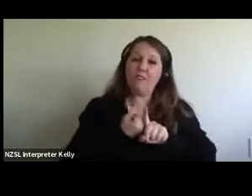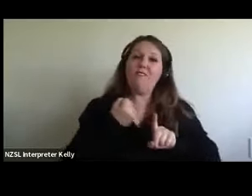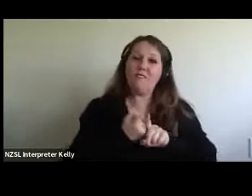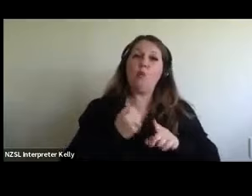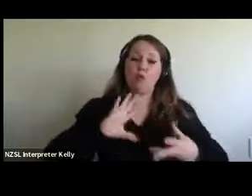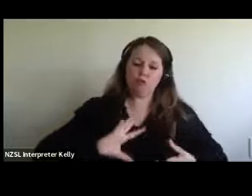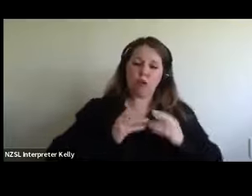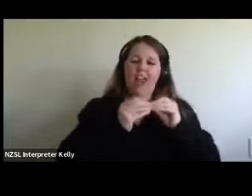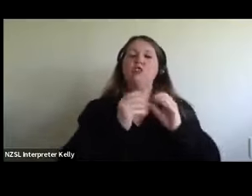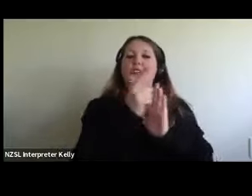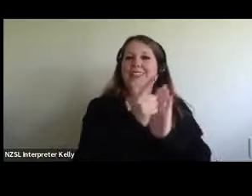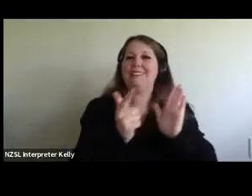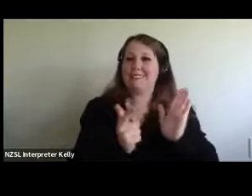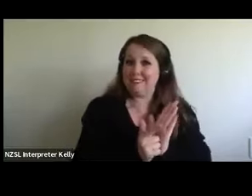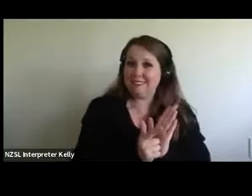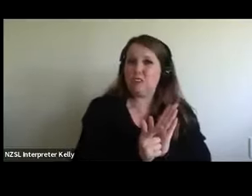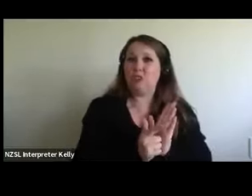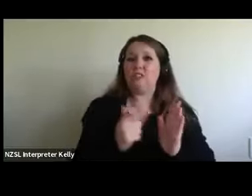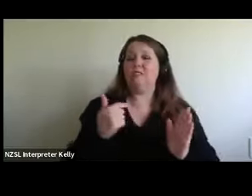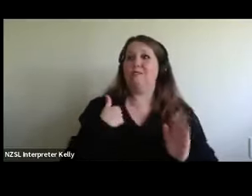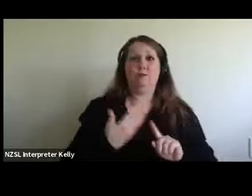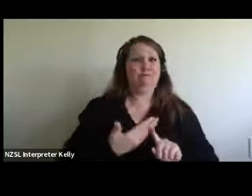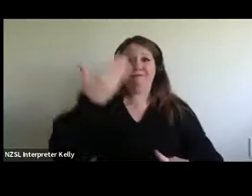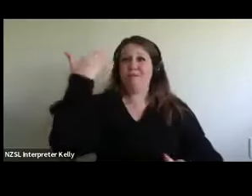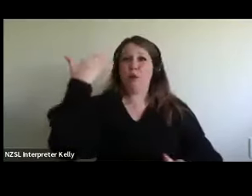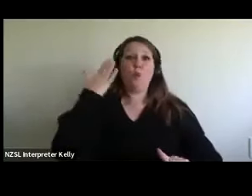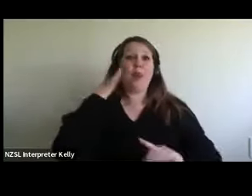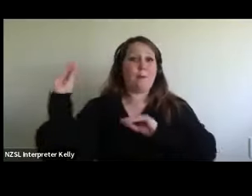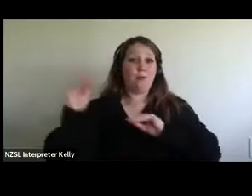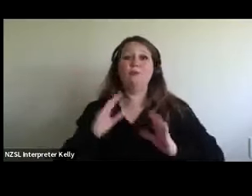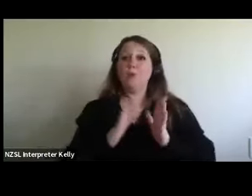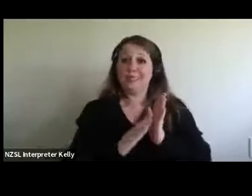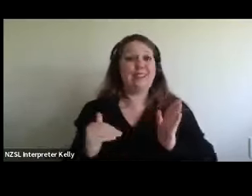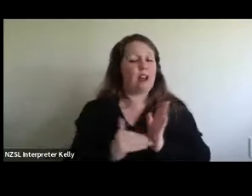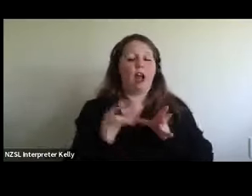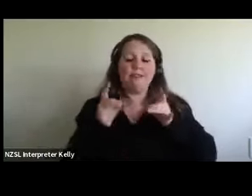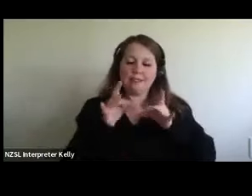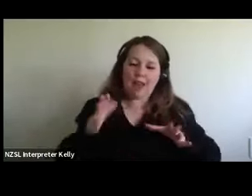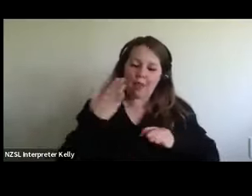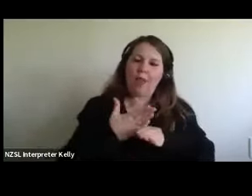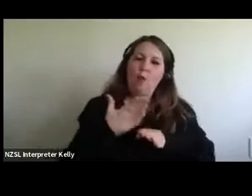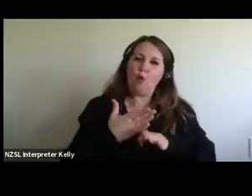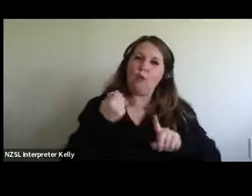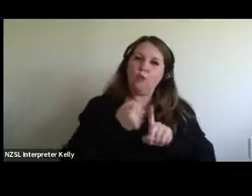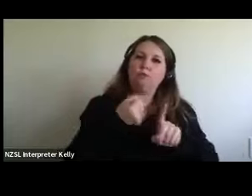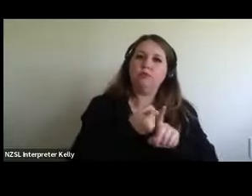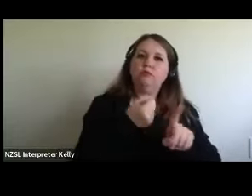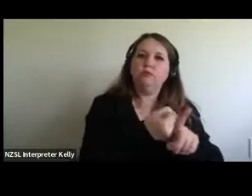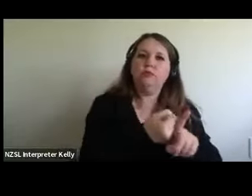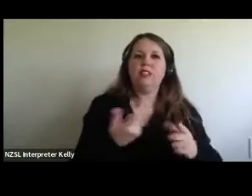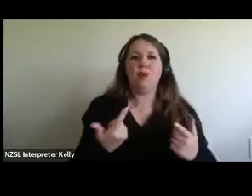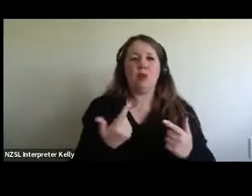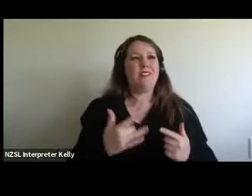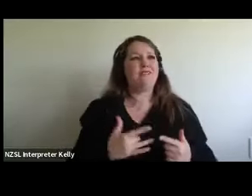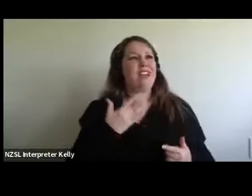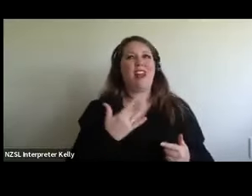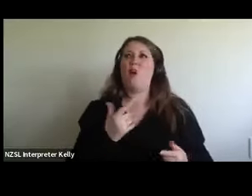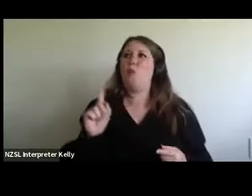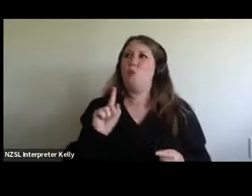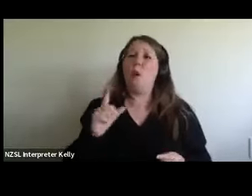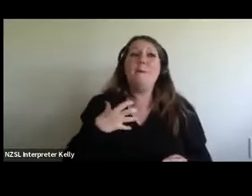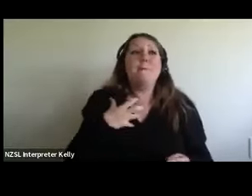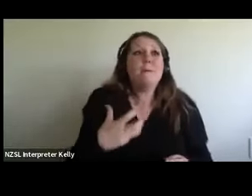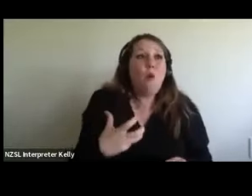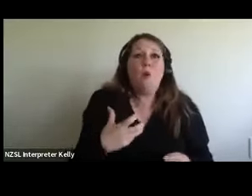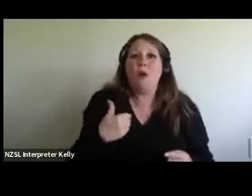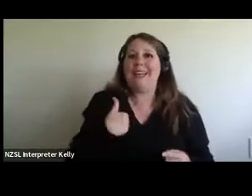the get-go, since I moved to New Zealand, what else we need to do to be heard? What else we